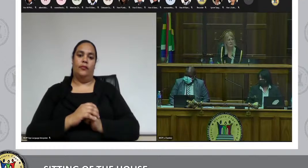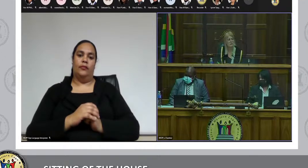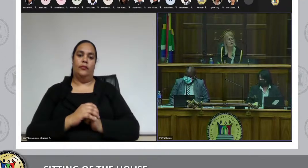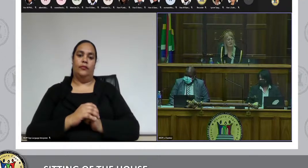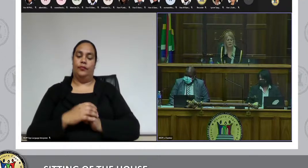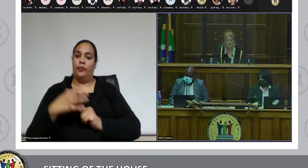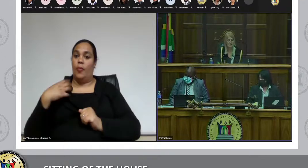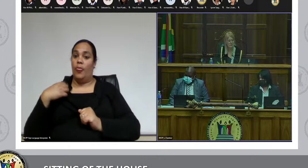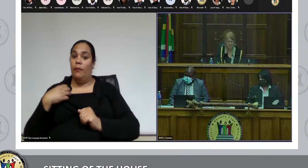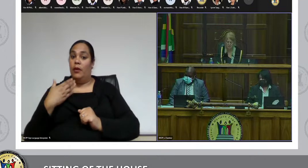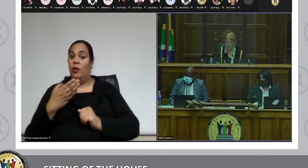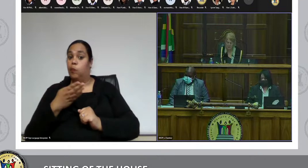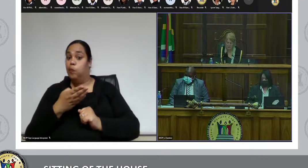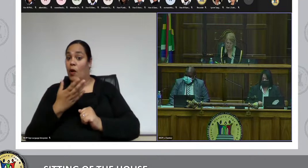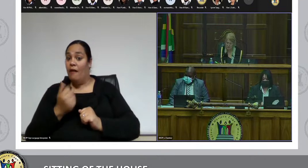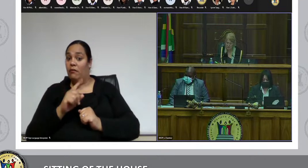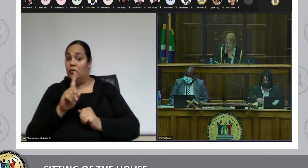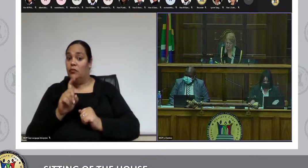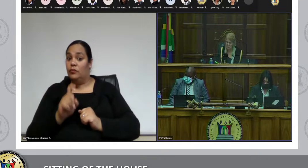Minister Simmers, are you there?